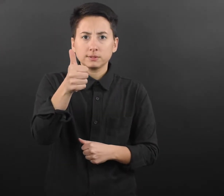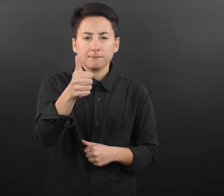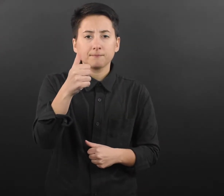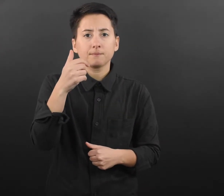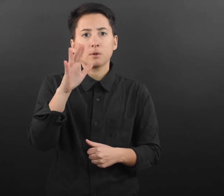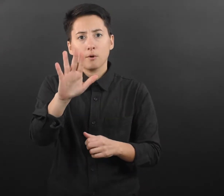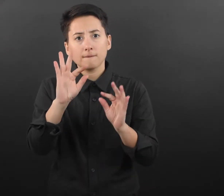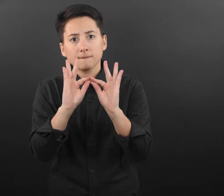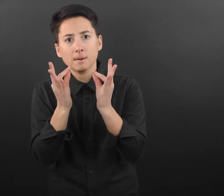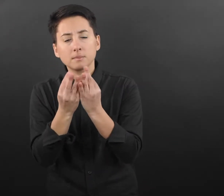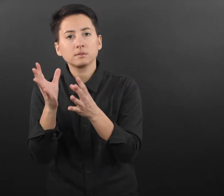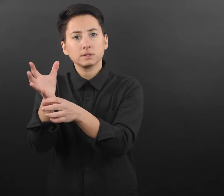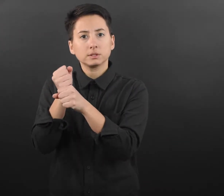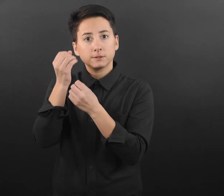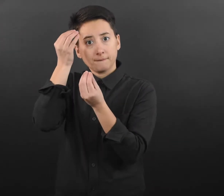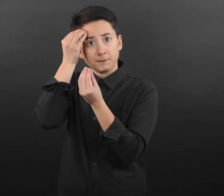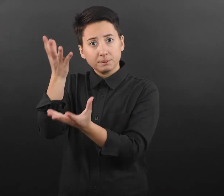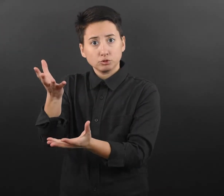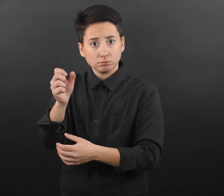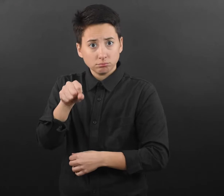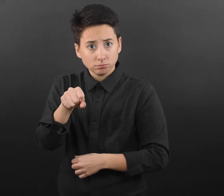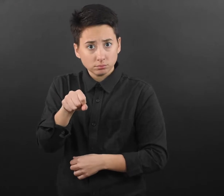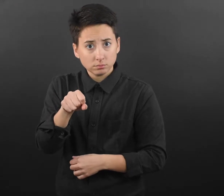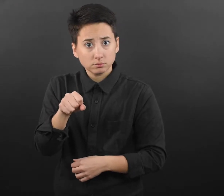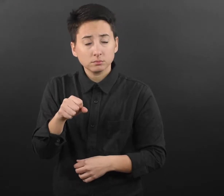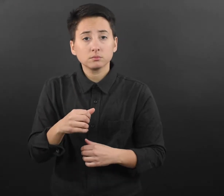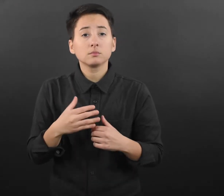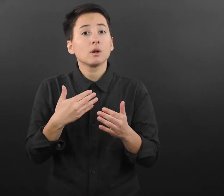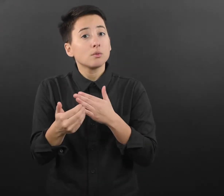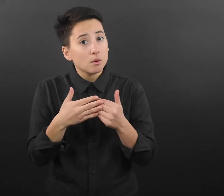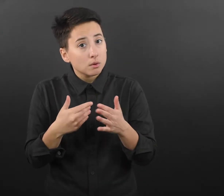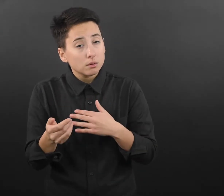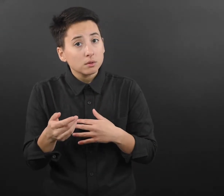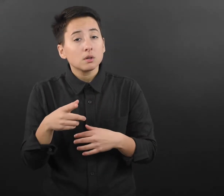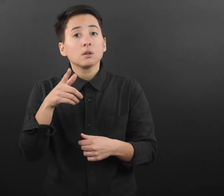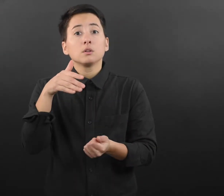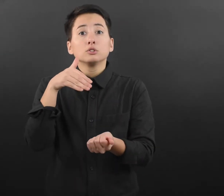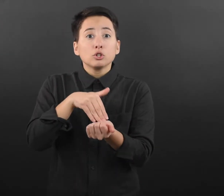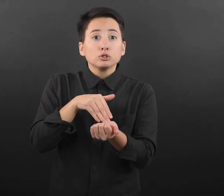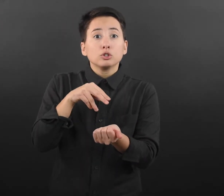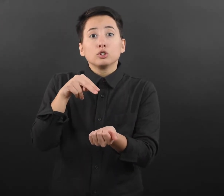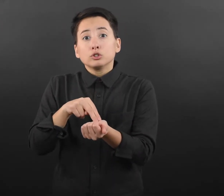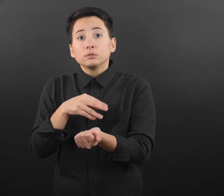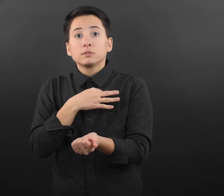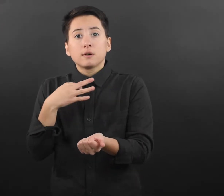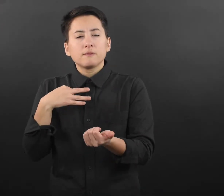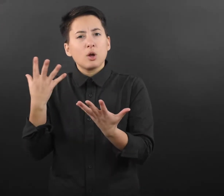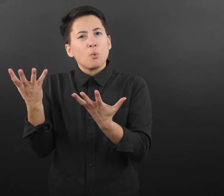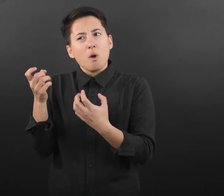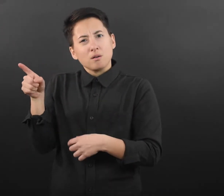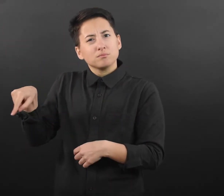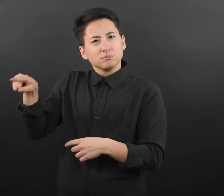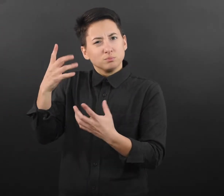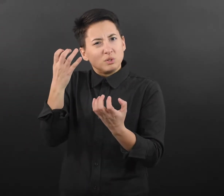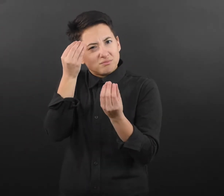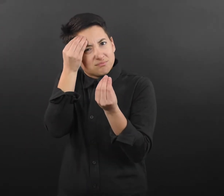It is okay to advocate for yourself and your family to receive updates. Although providers want to keep